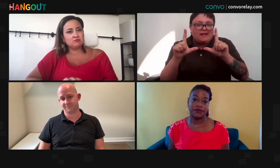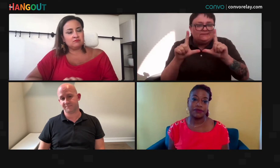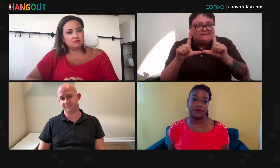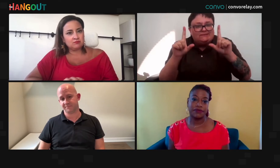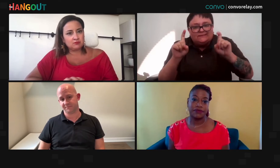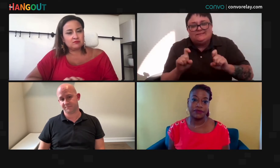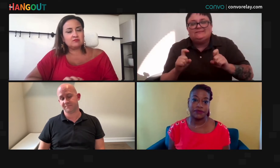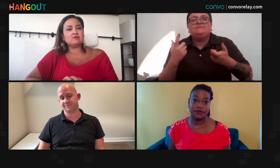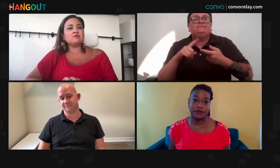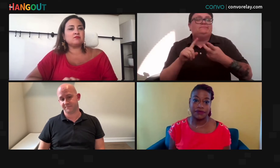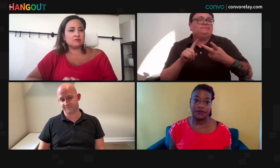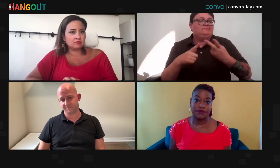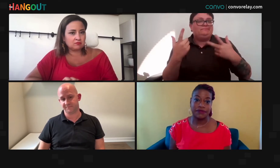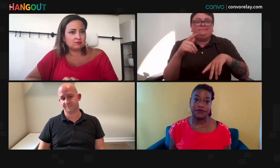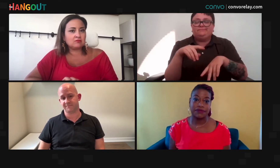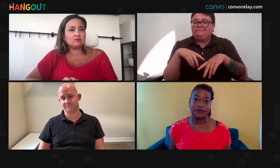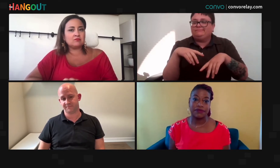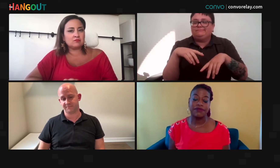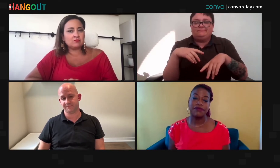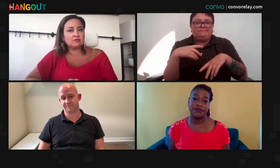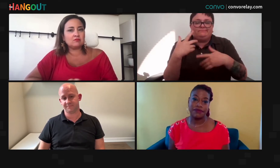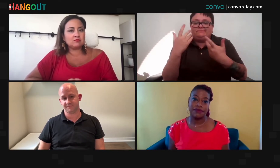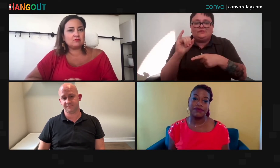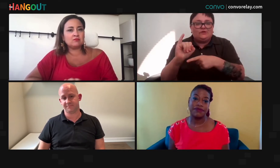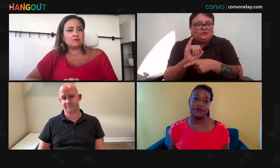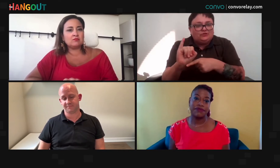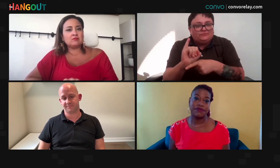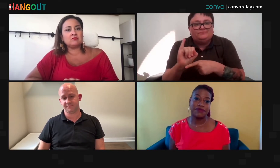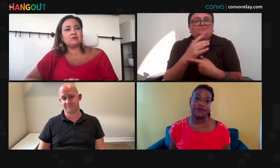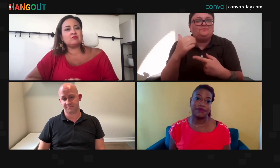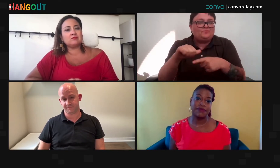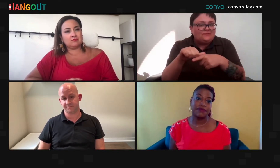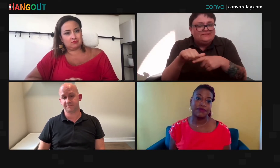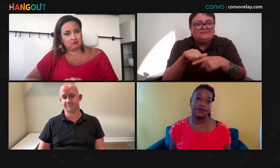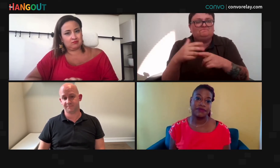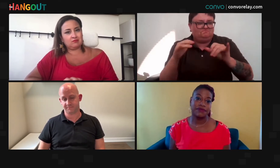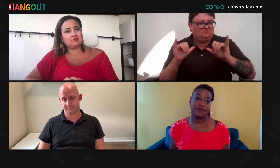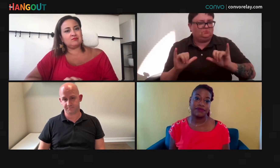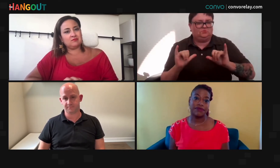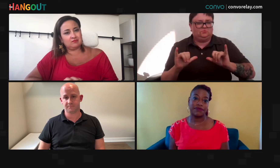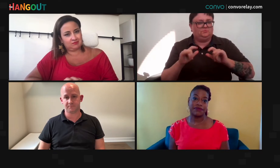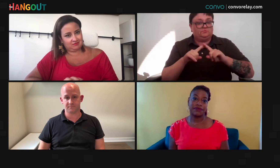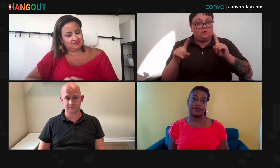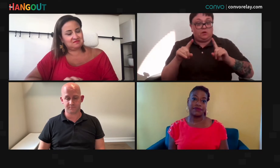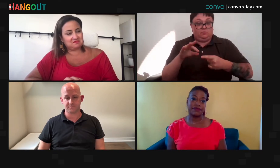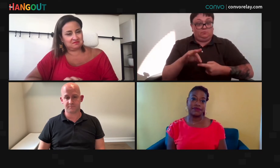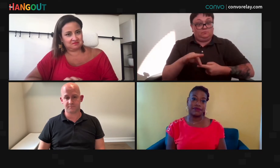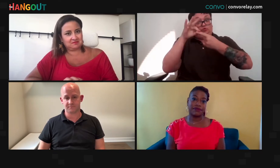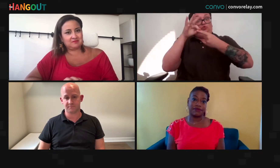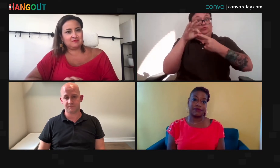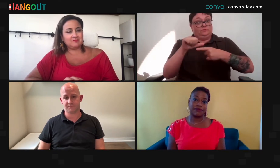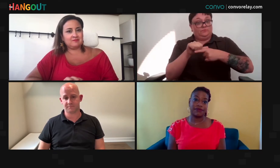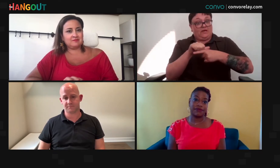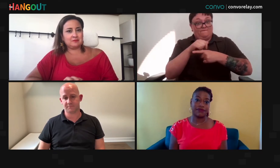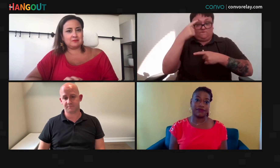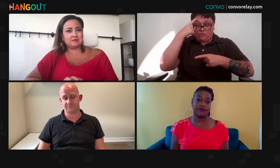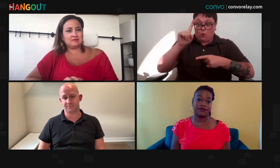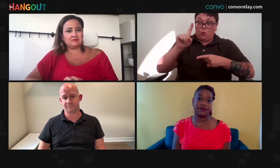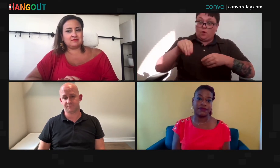I've gone to graduate school. You have to take a licensure test. You have to have insurance. Um, you